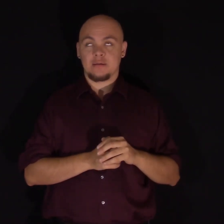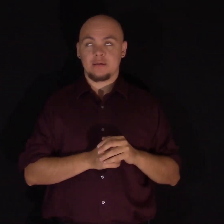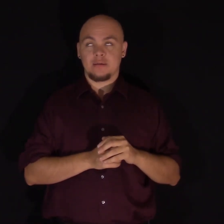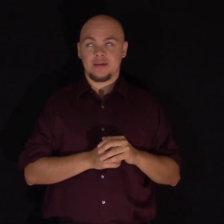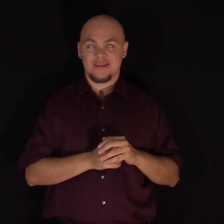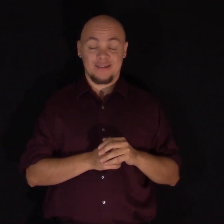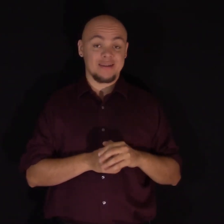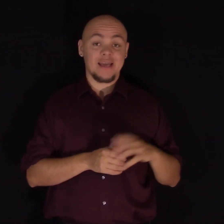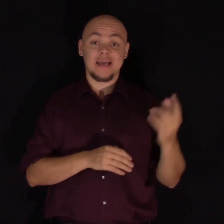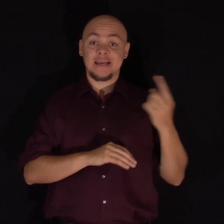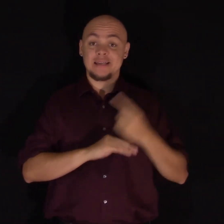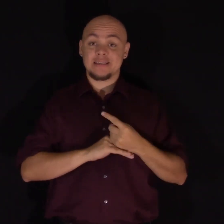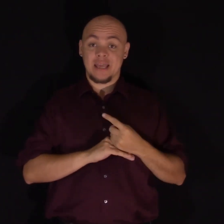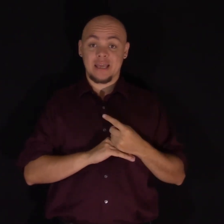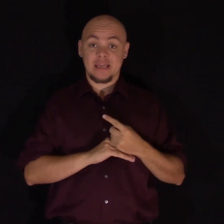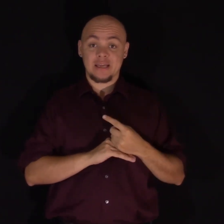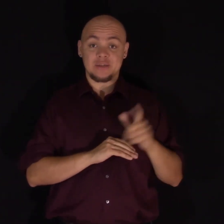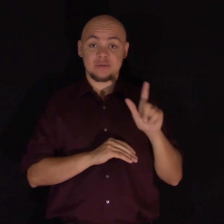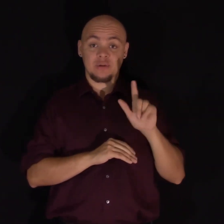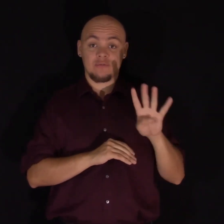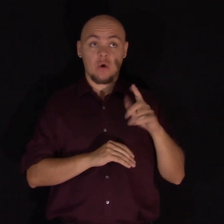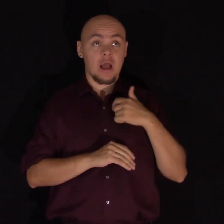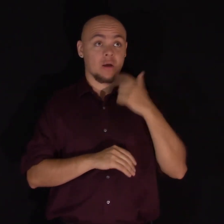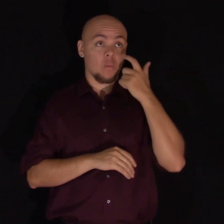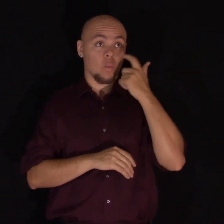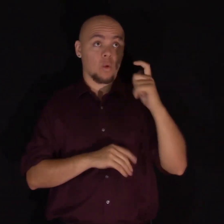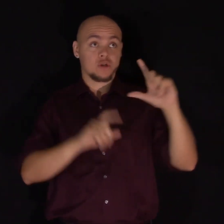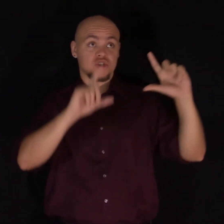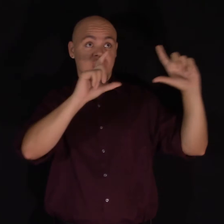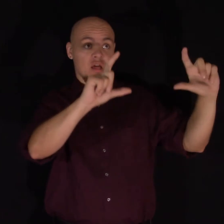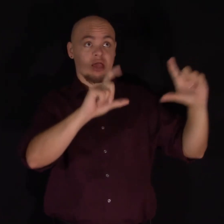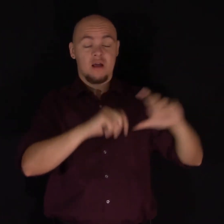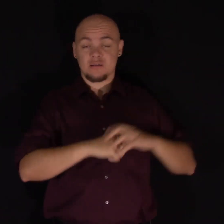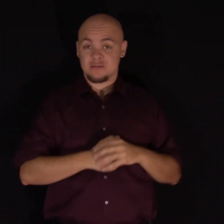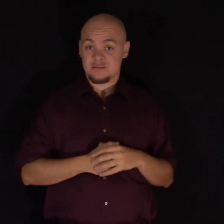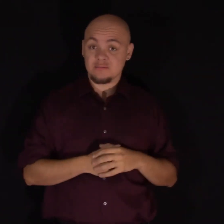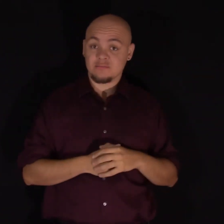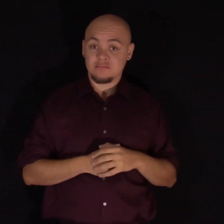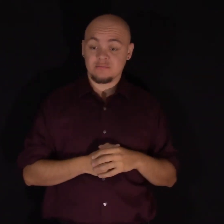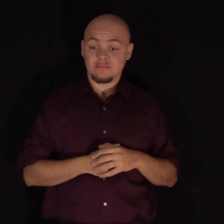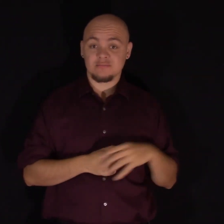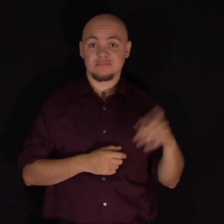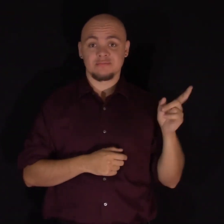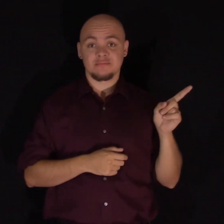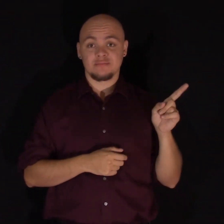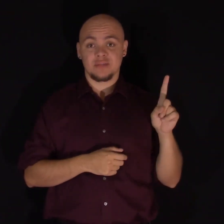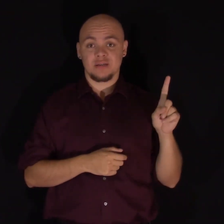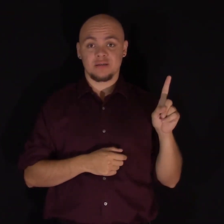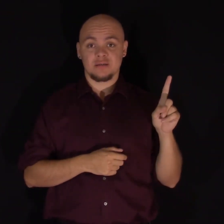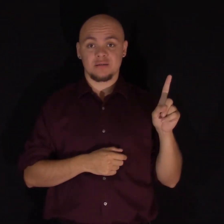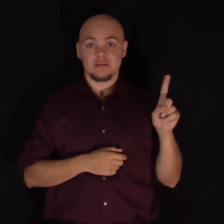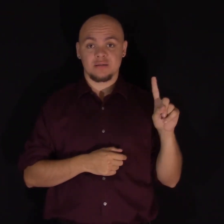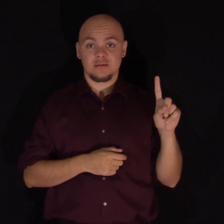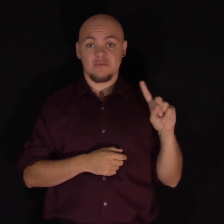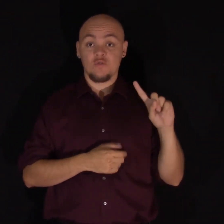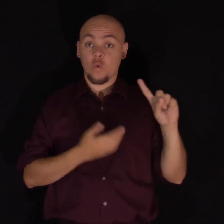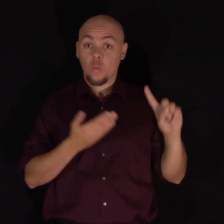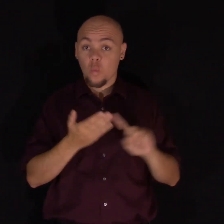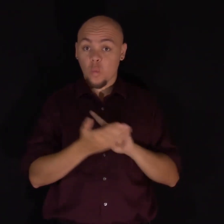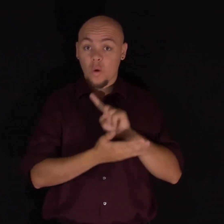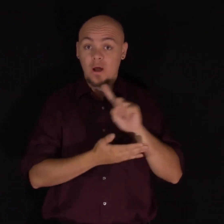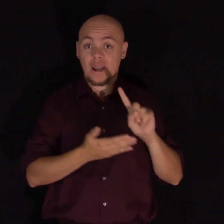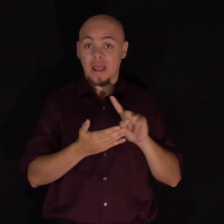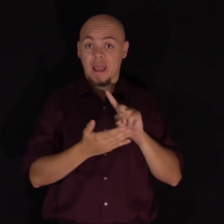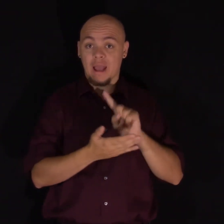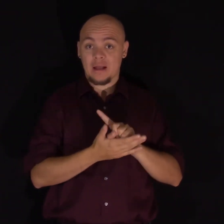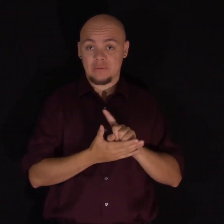Day 24, I watched a clock. Tick, tick, for 1 hour.